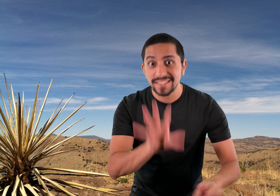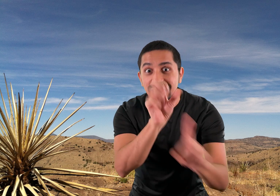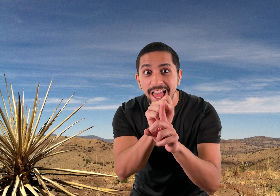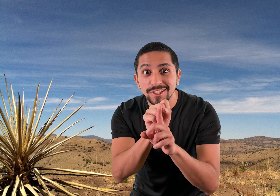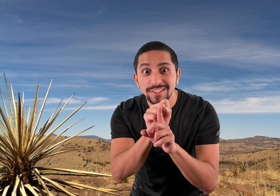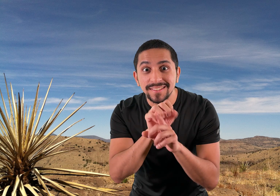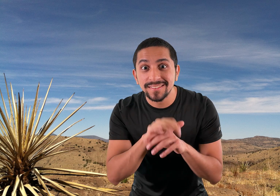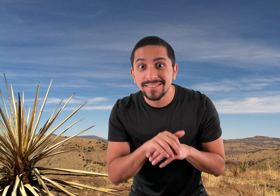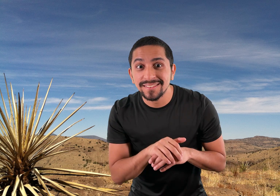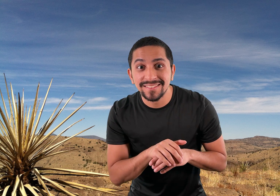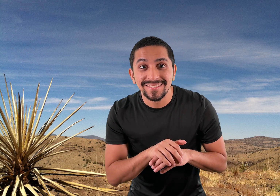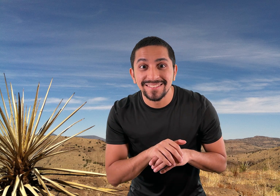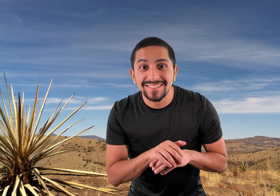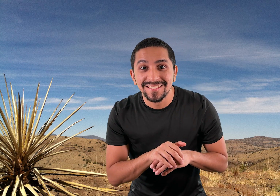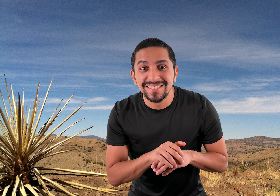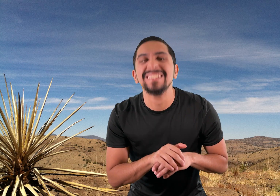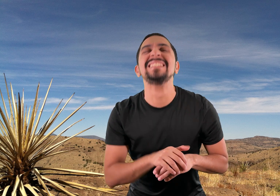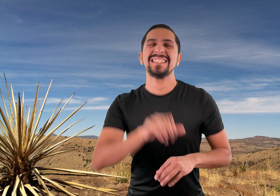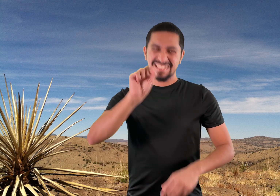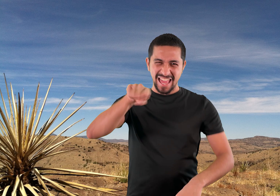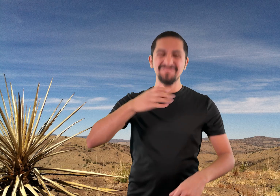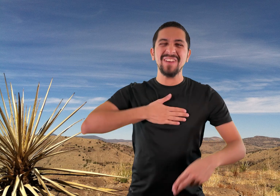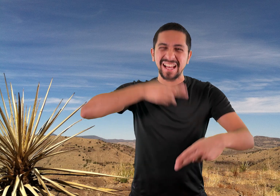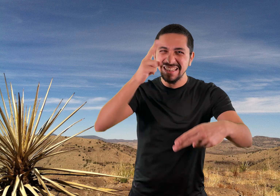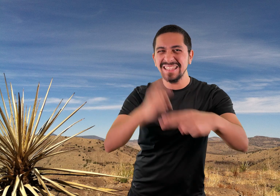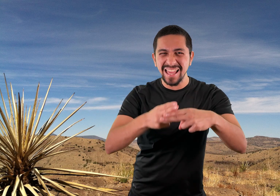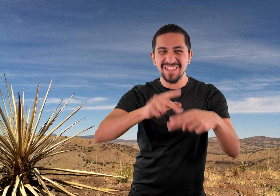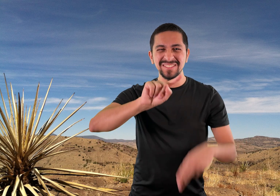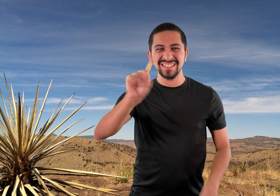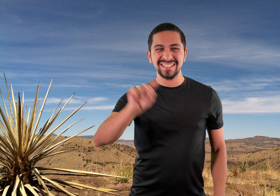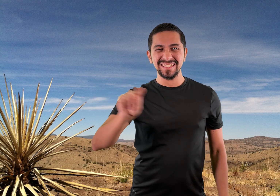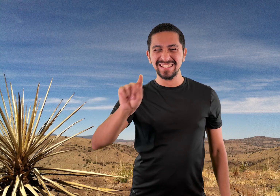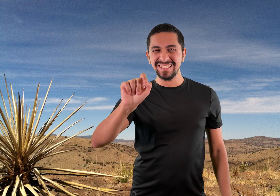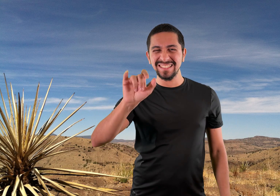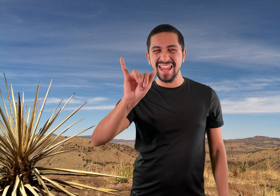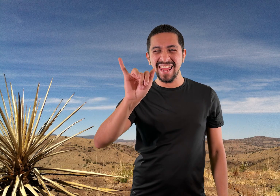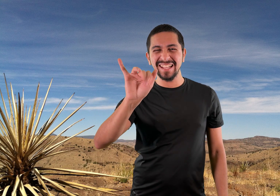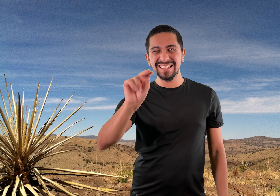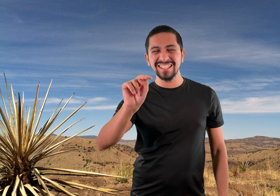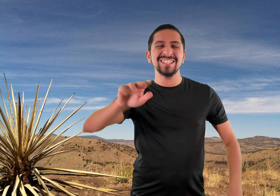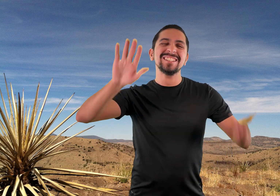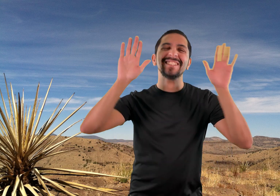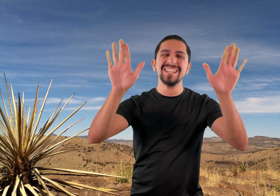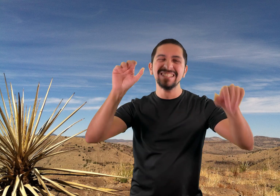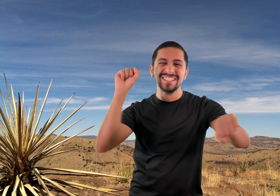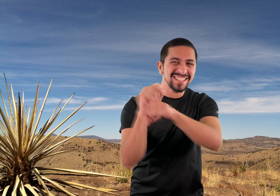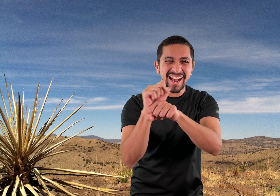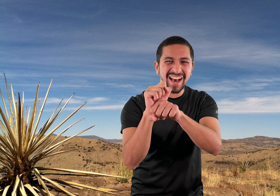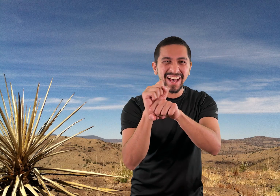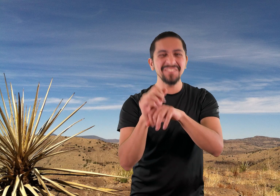Did you catch that? Yes, my name is Zane. Great job.